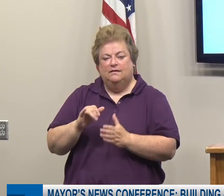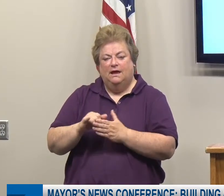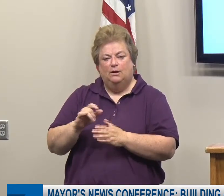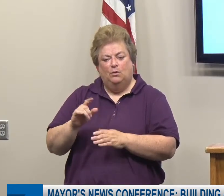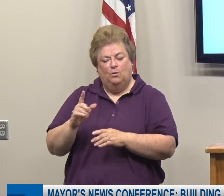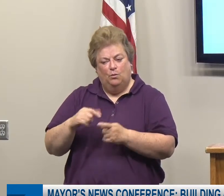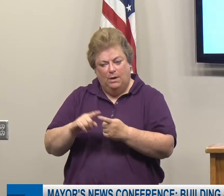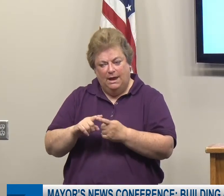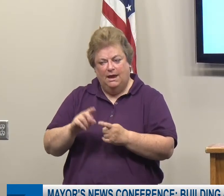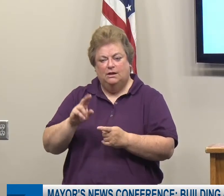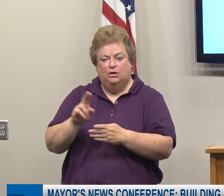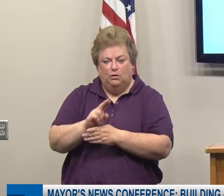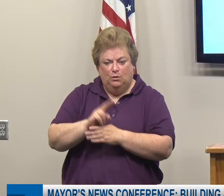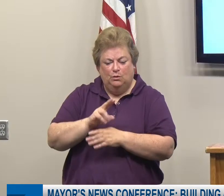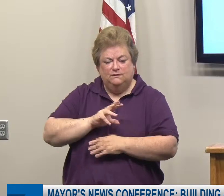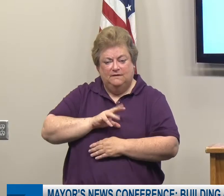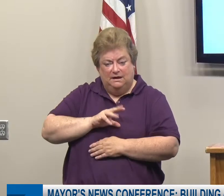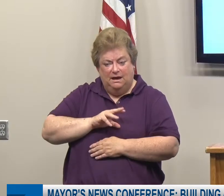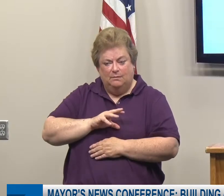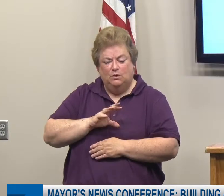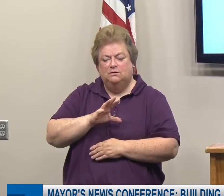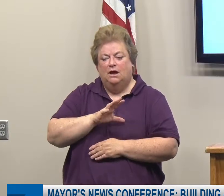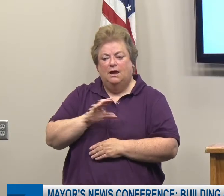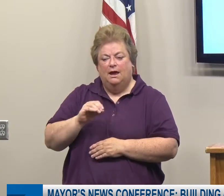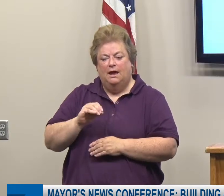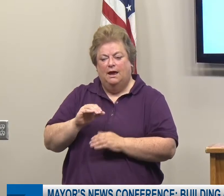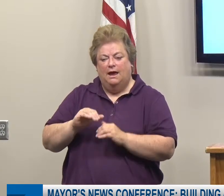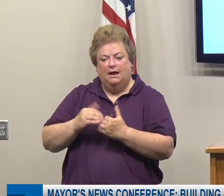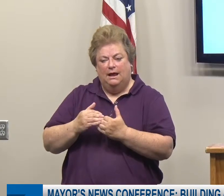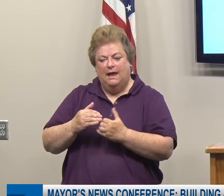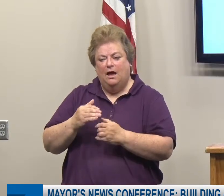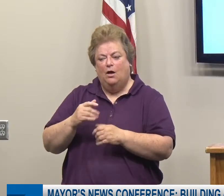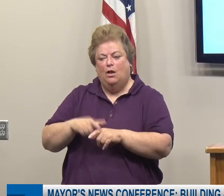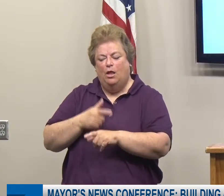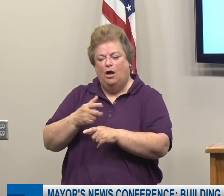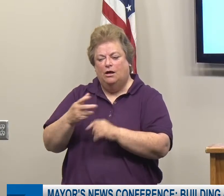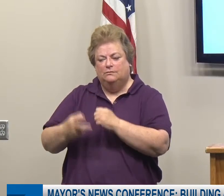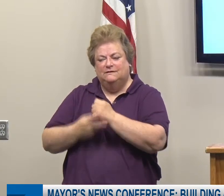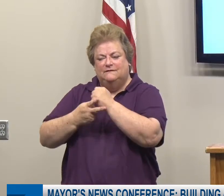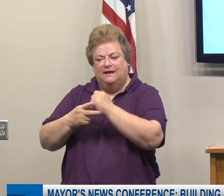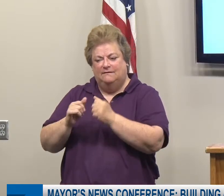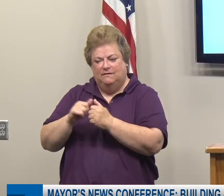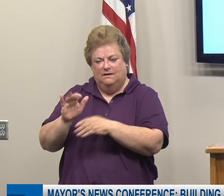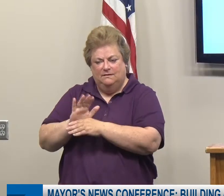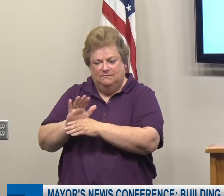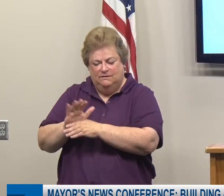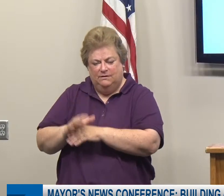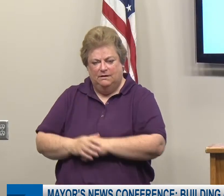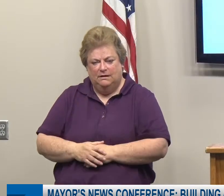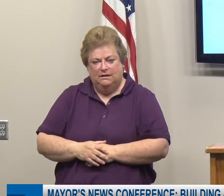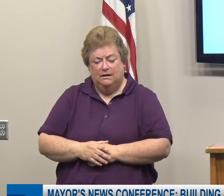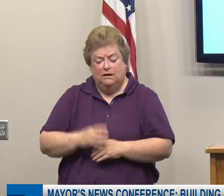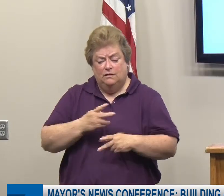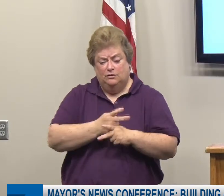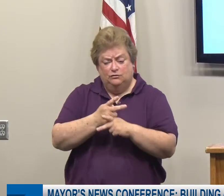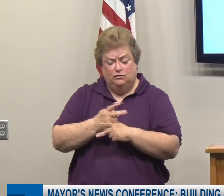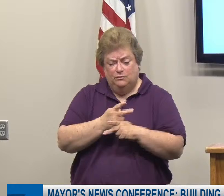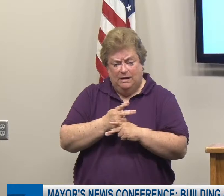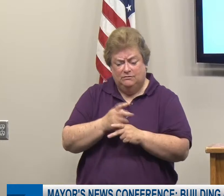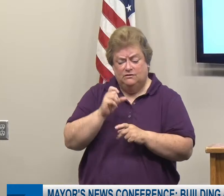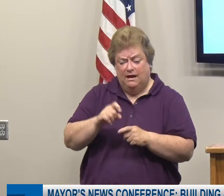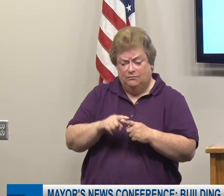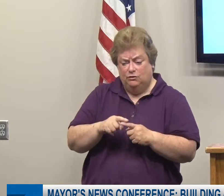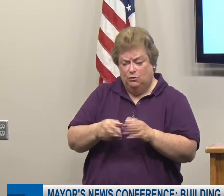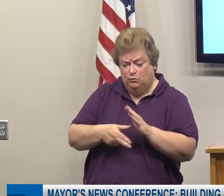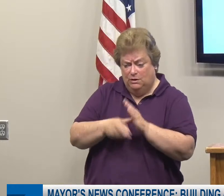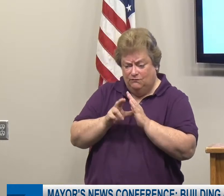body-worn cameras must be used and how long the footage must be retained. The policies also require that supervisors proactively review